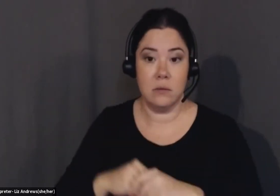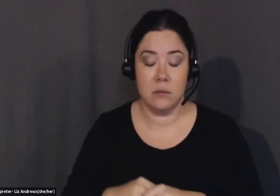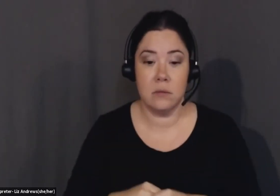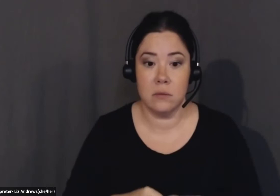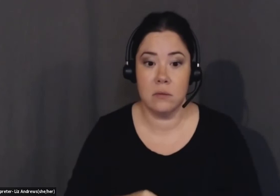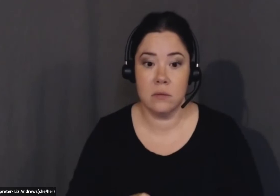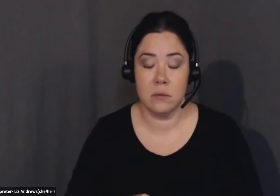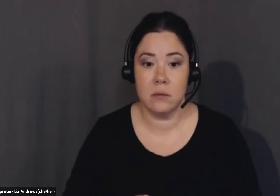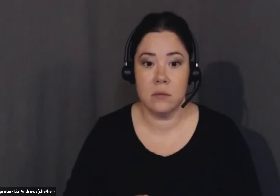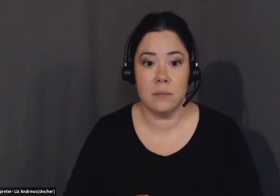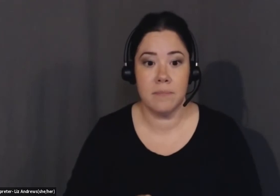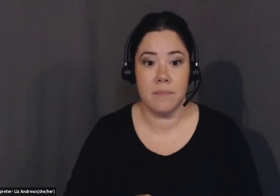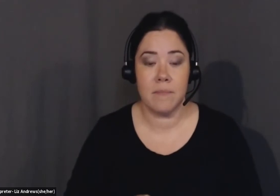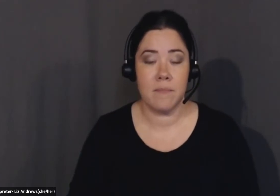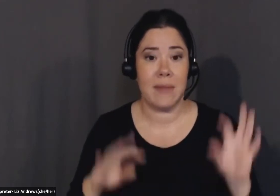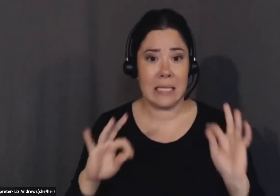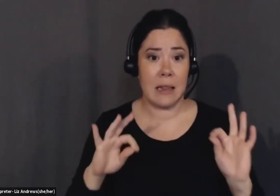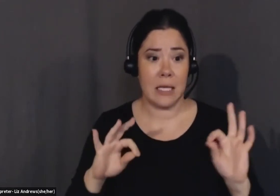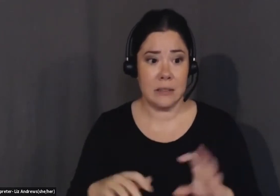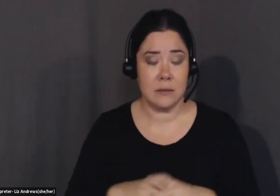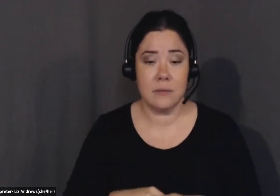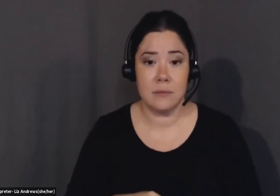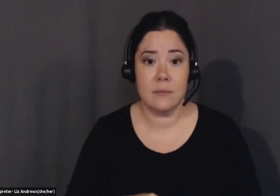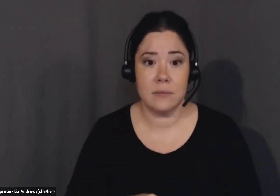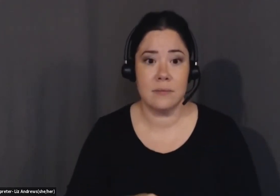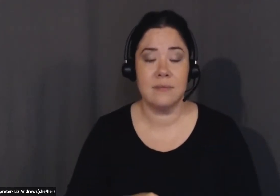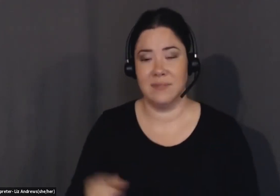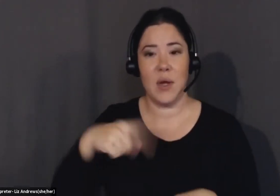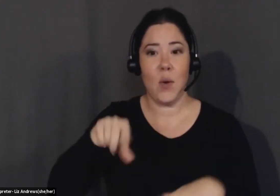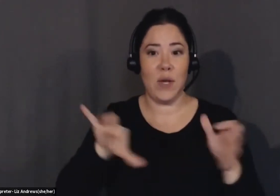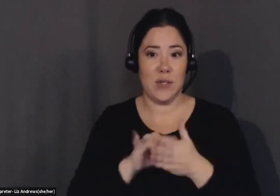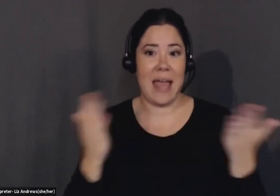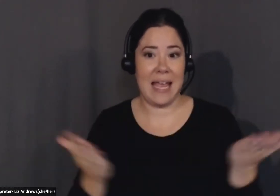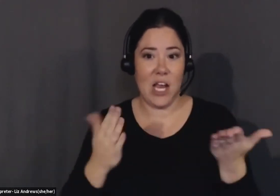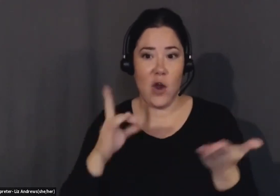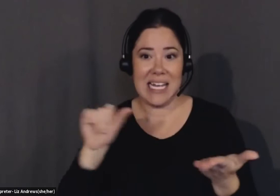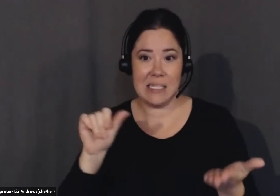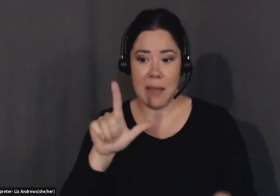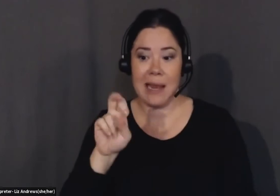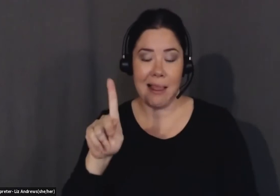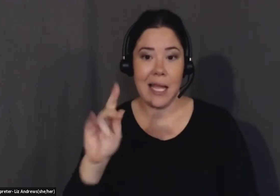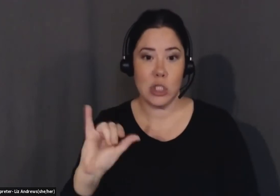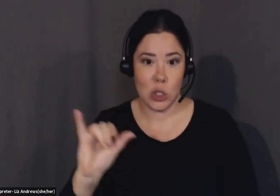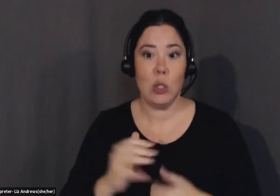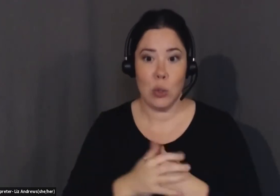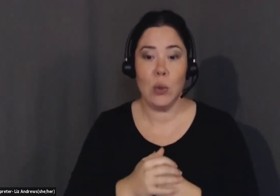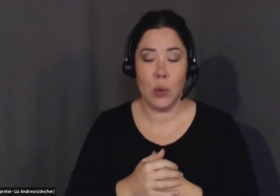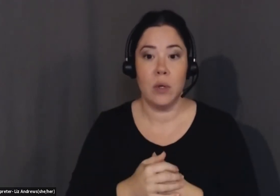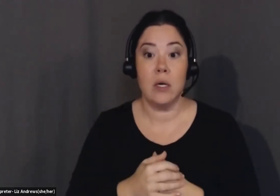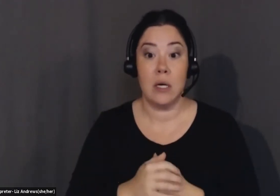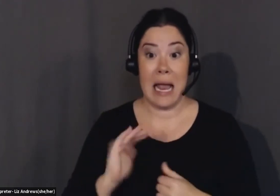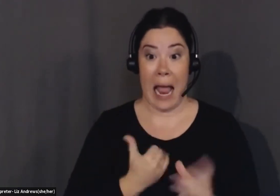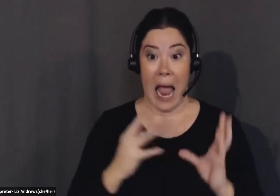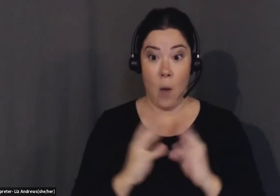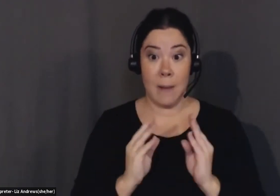Awesome. Excellent. We do that here at Disability Link also. We've opened our meetings